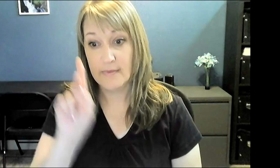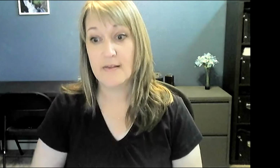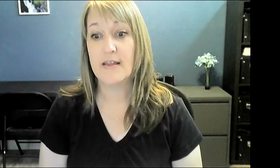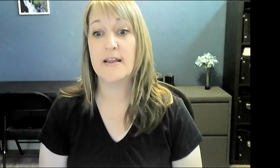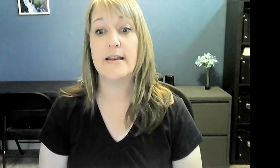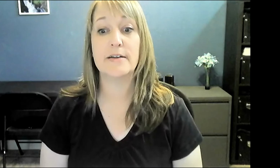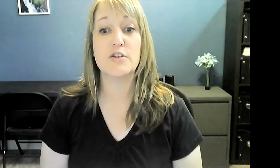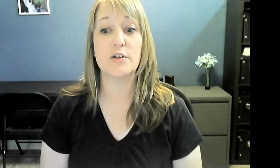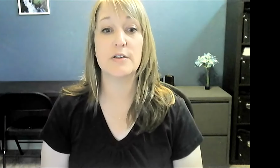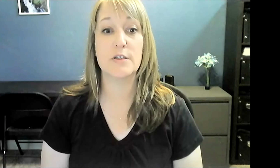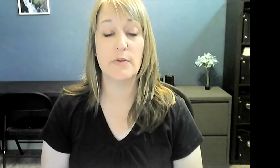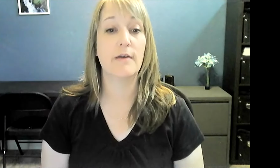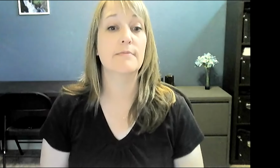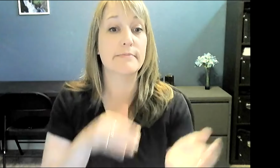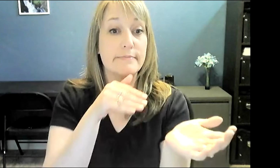and then next you're going to the,